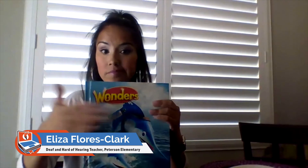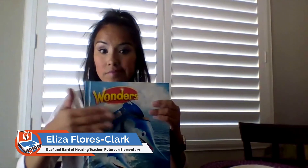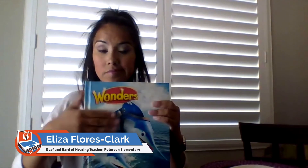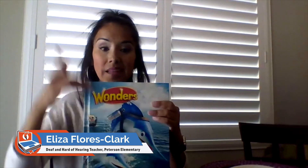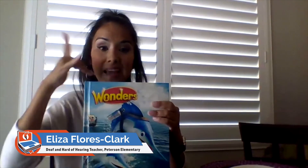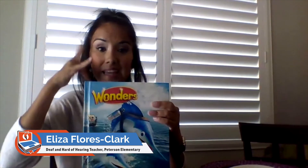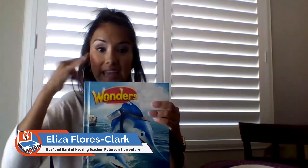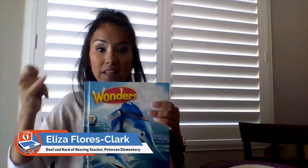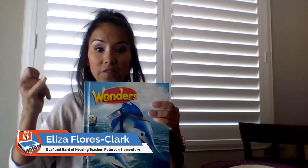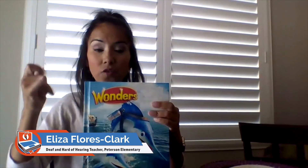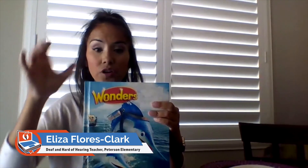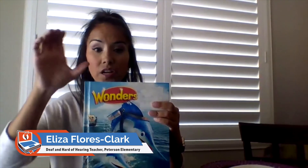California